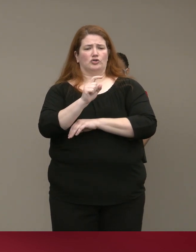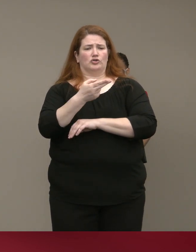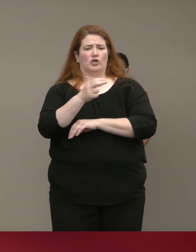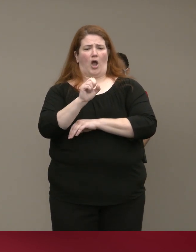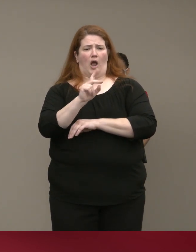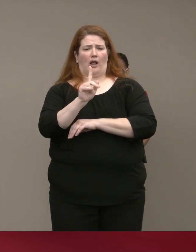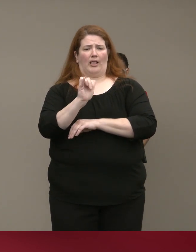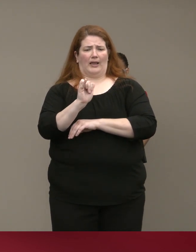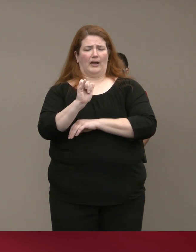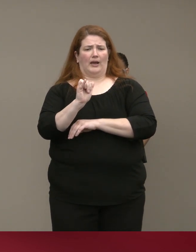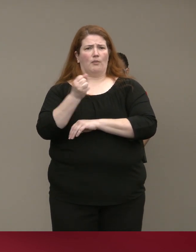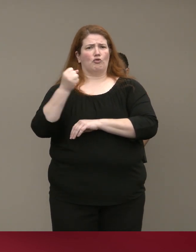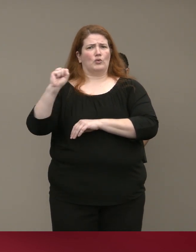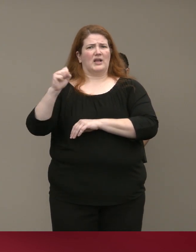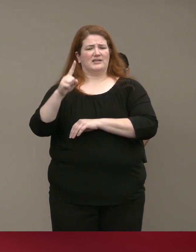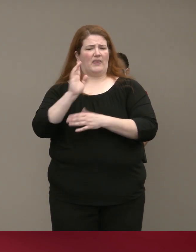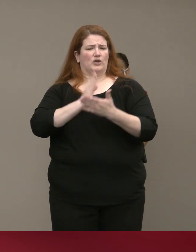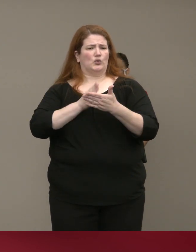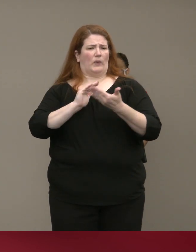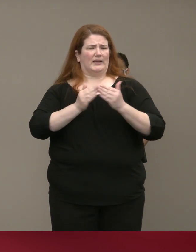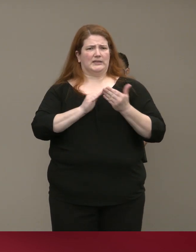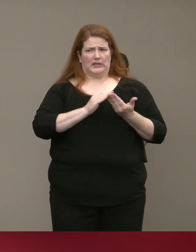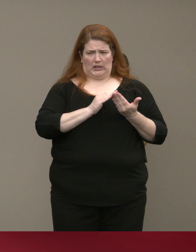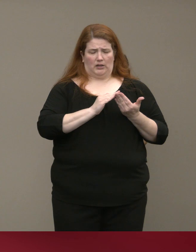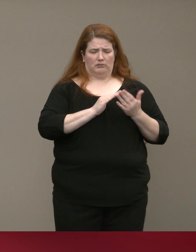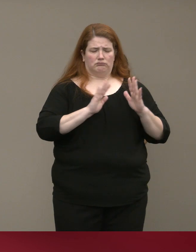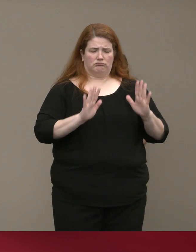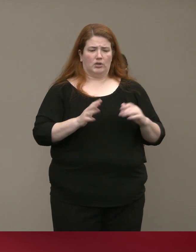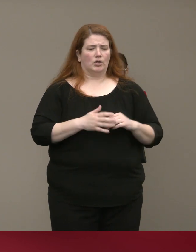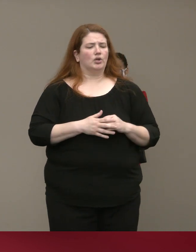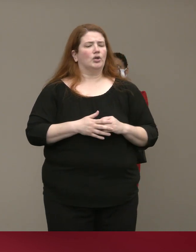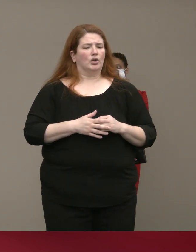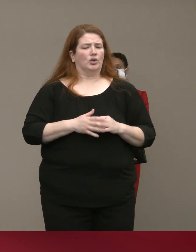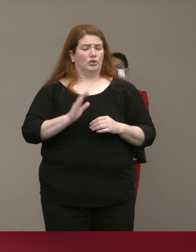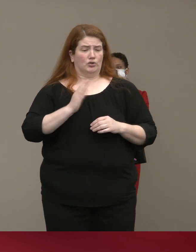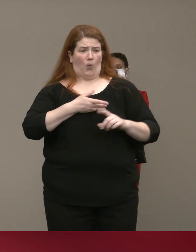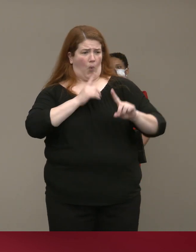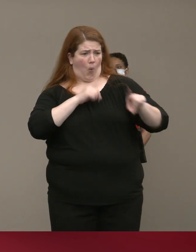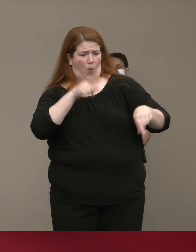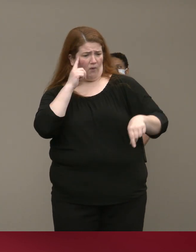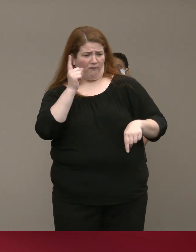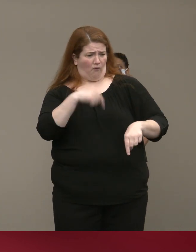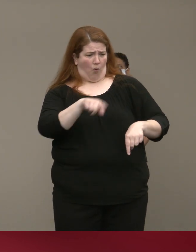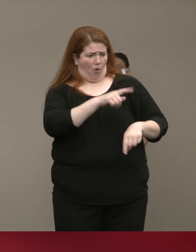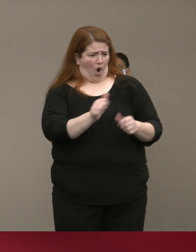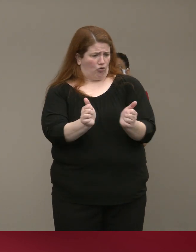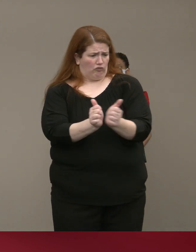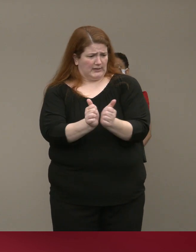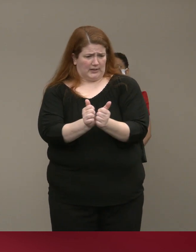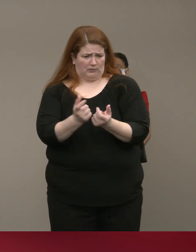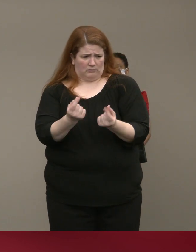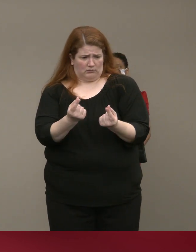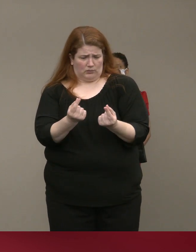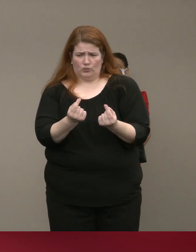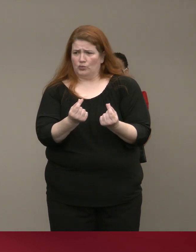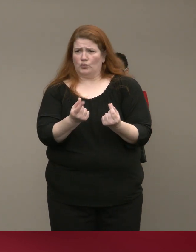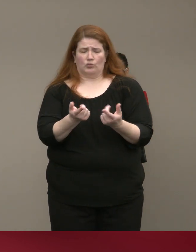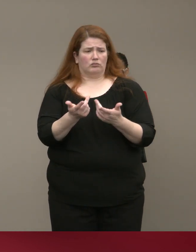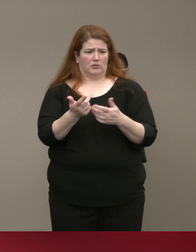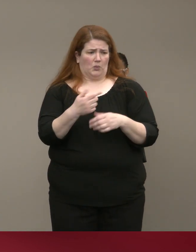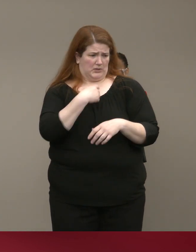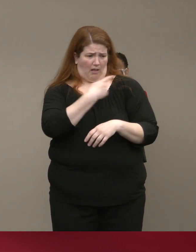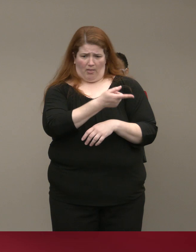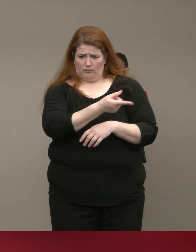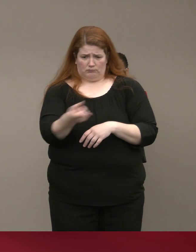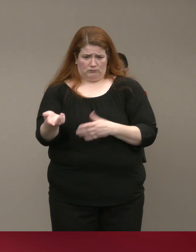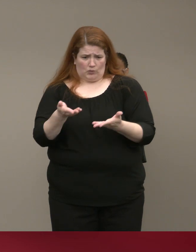sued the city? What's the marching order for the troops to arrest them in what manner? Sure. So the marching orders are a little different